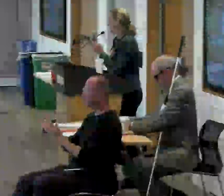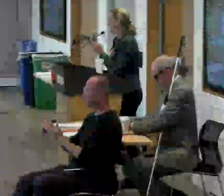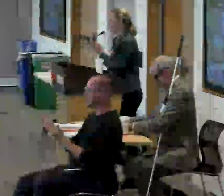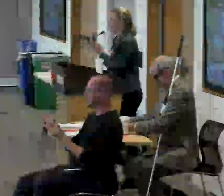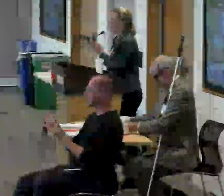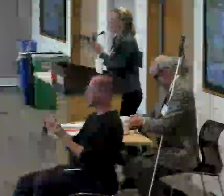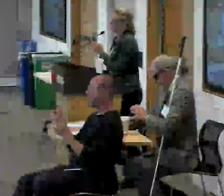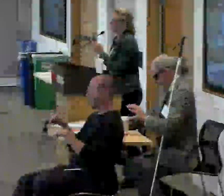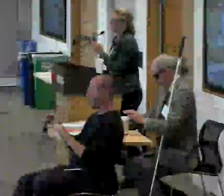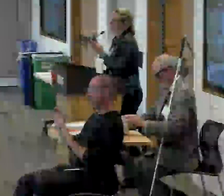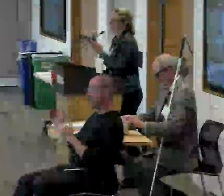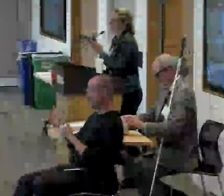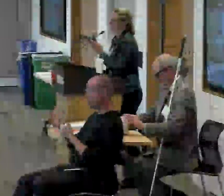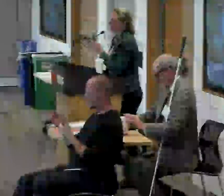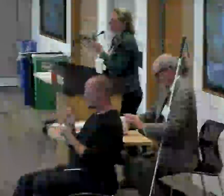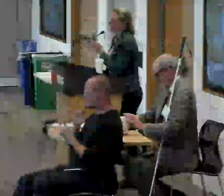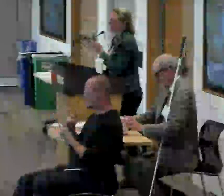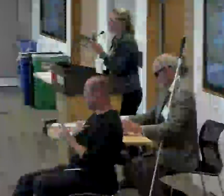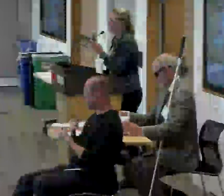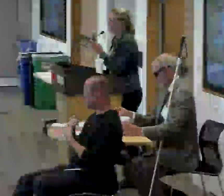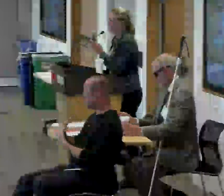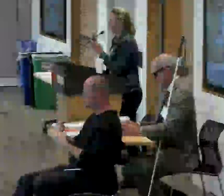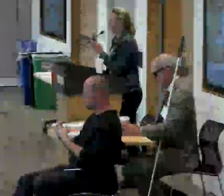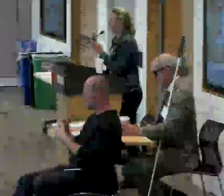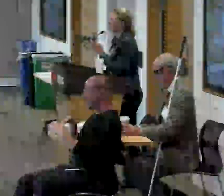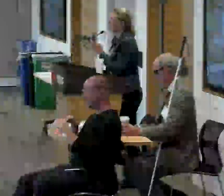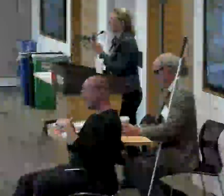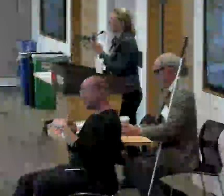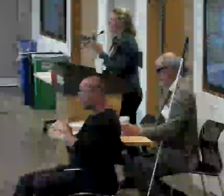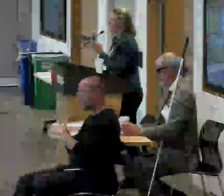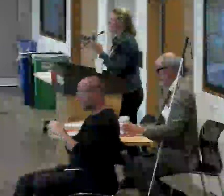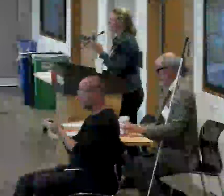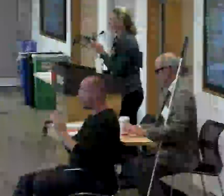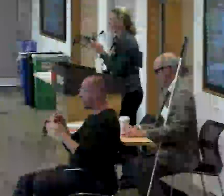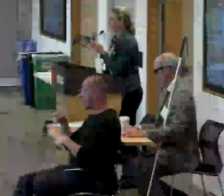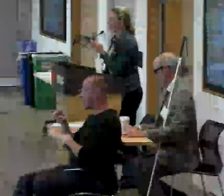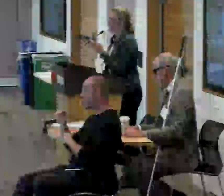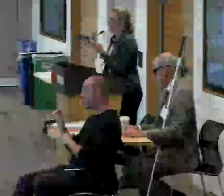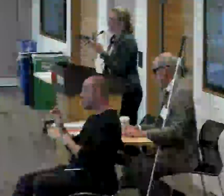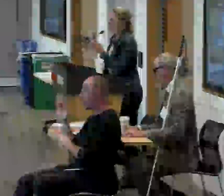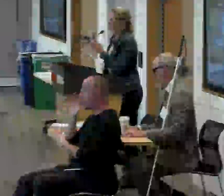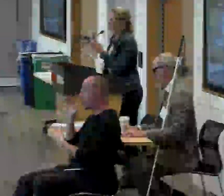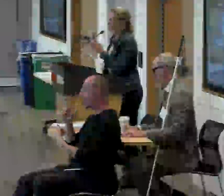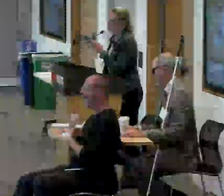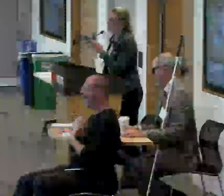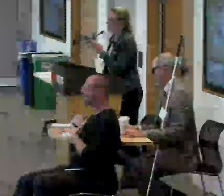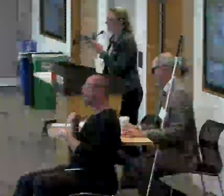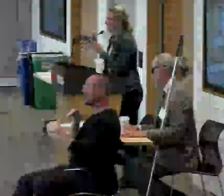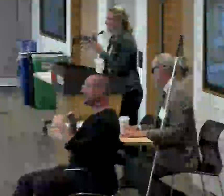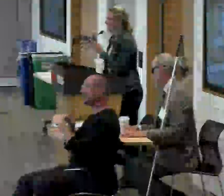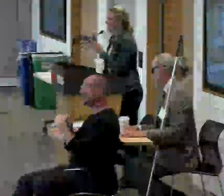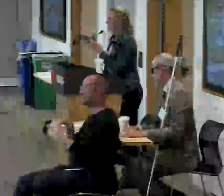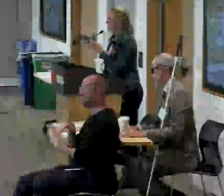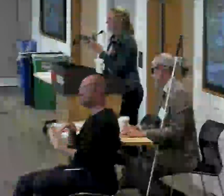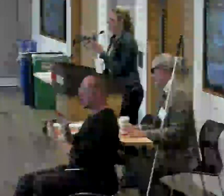accessibility in this room, we're going to do a poll in an accessible manner, okay? So we're going to practice. Here, I'll show you what I